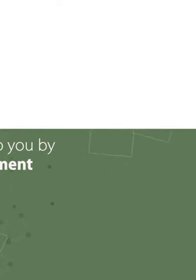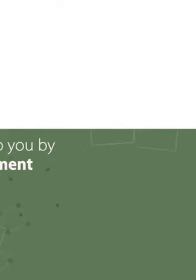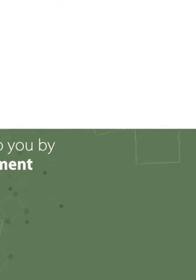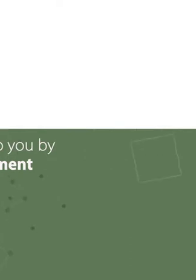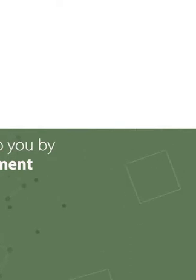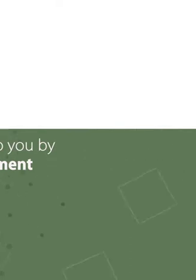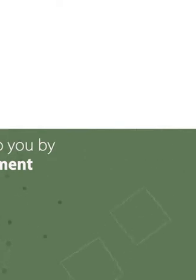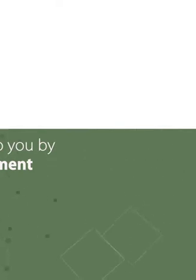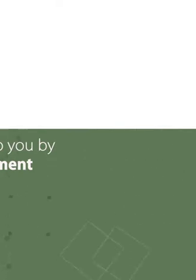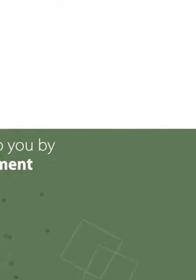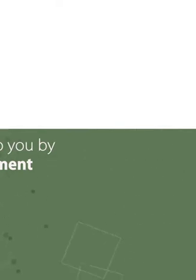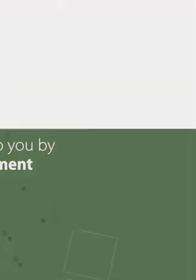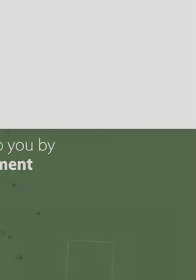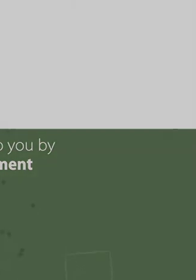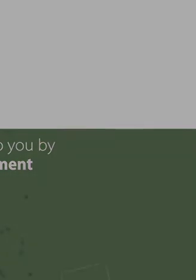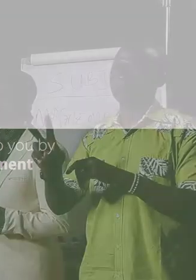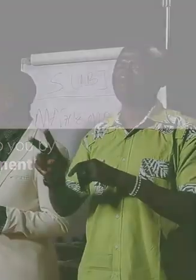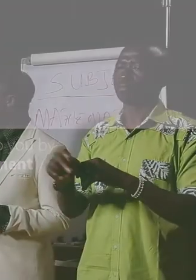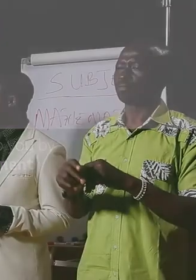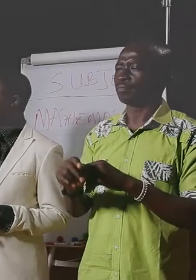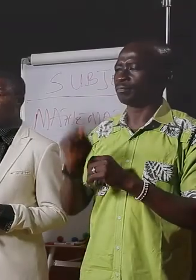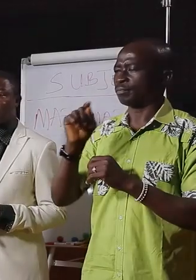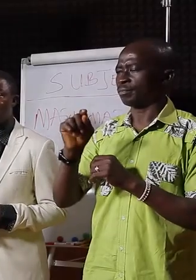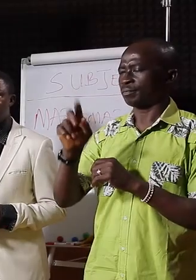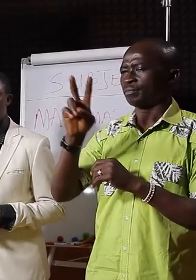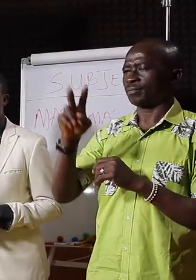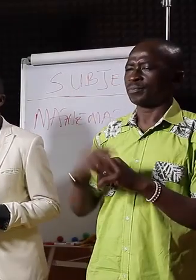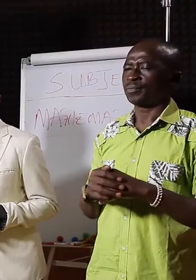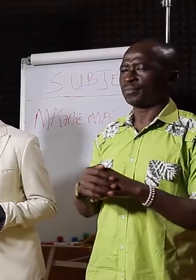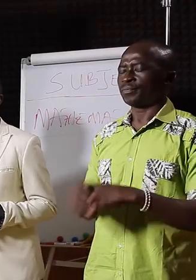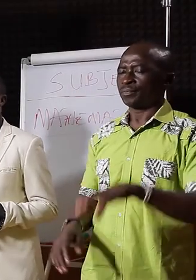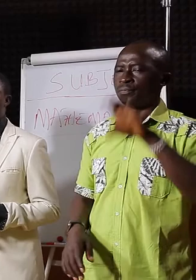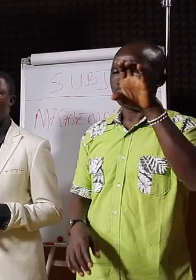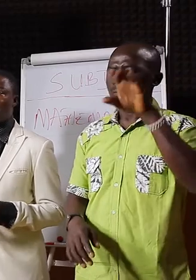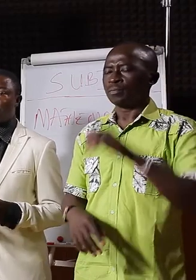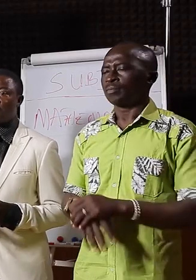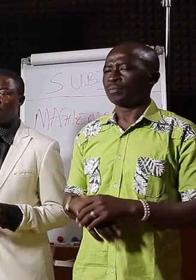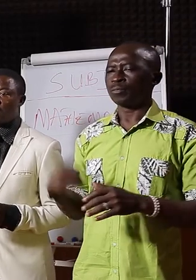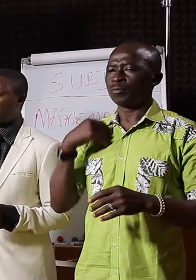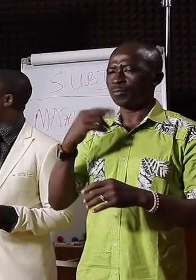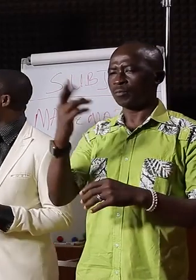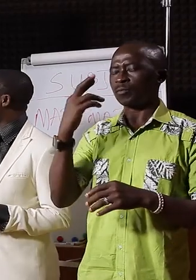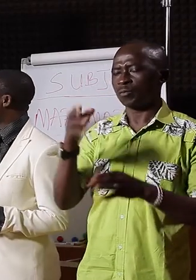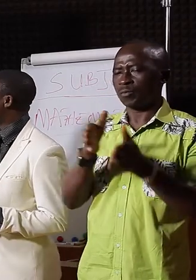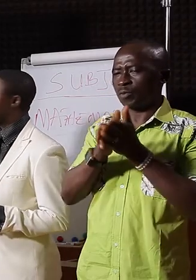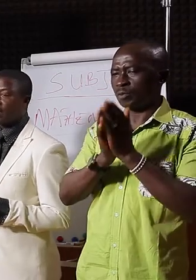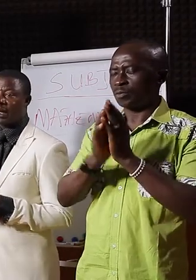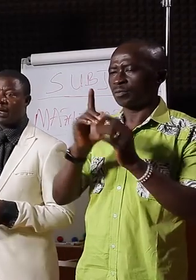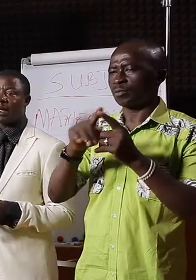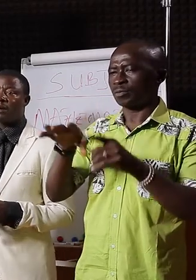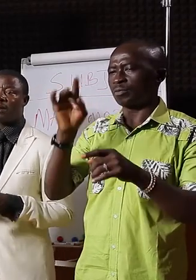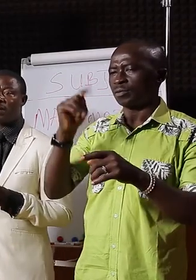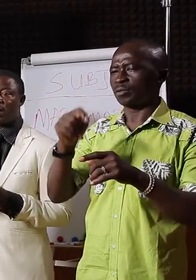Then C, we were equally requested to find